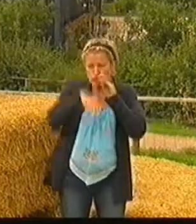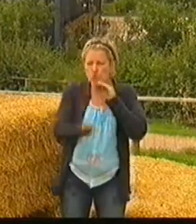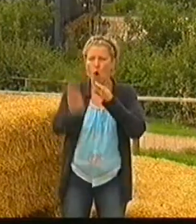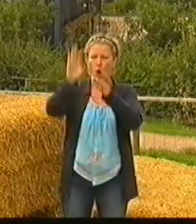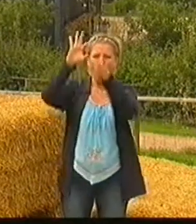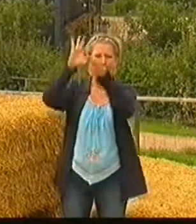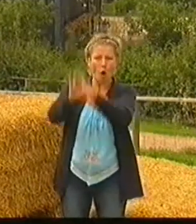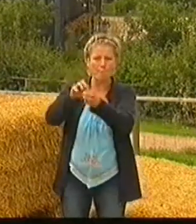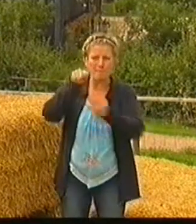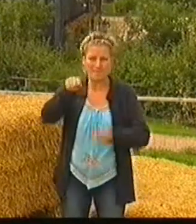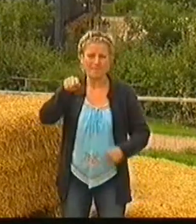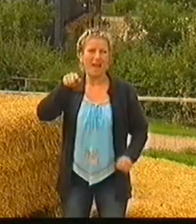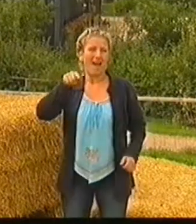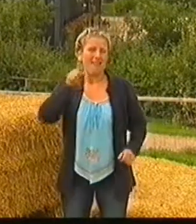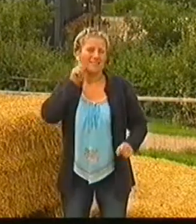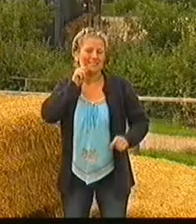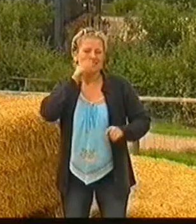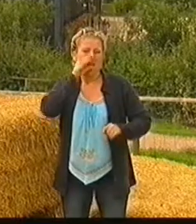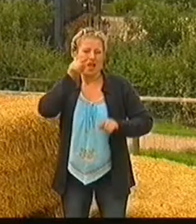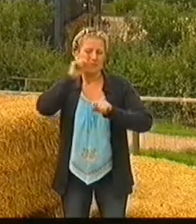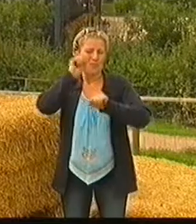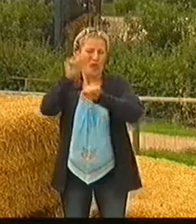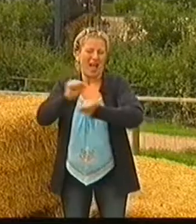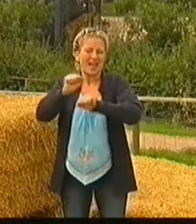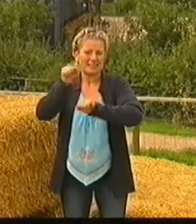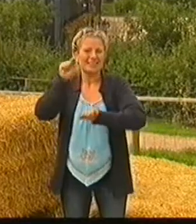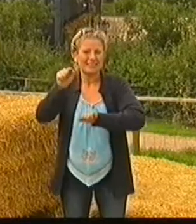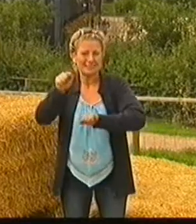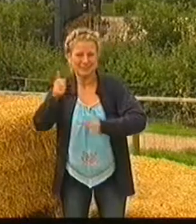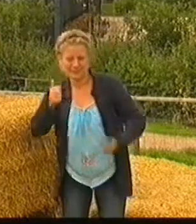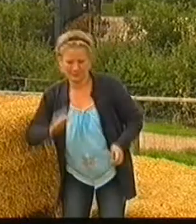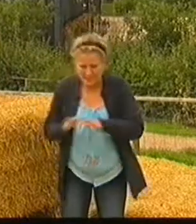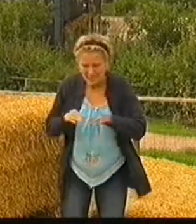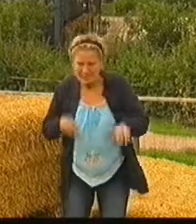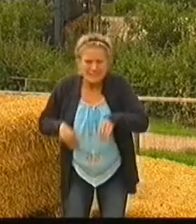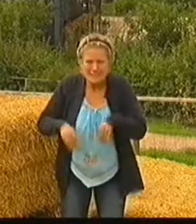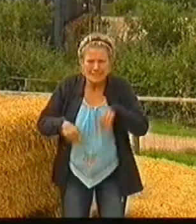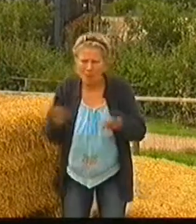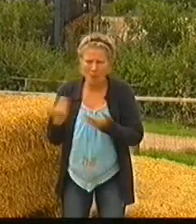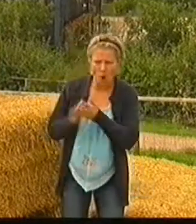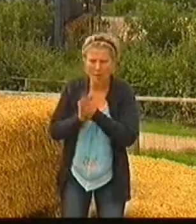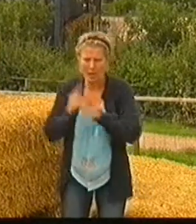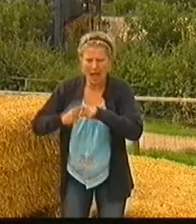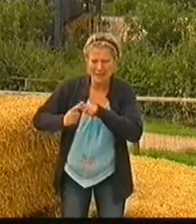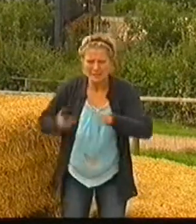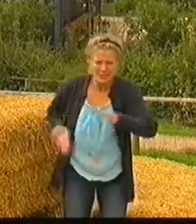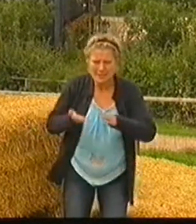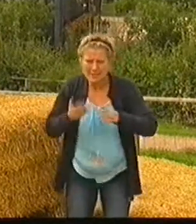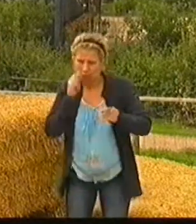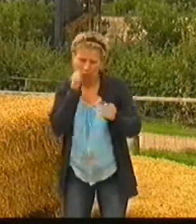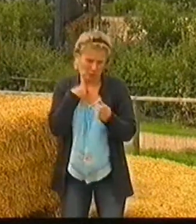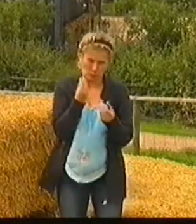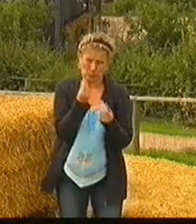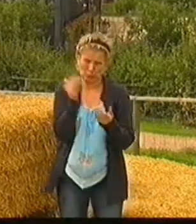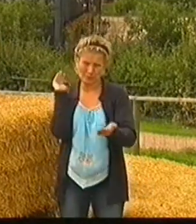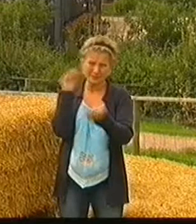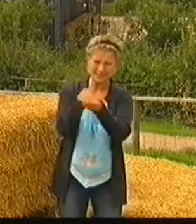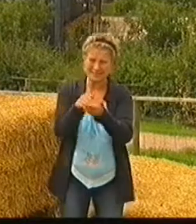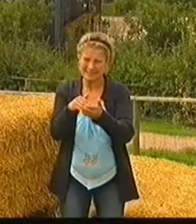be waiting. "Keep it up, my darlings," shouted Mr. Fox. "We'll soon be there. Think what's waiting for us at the